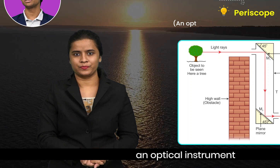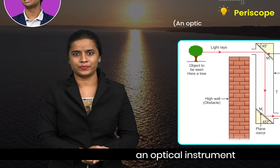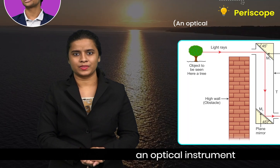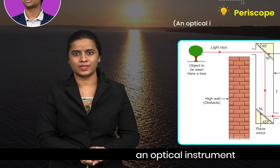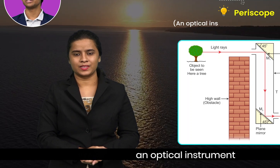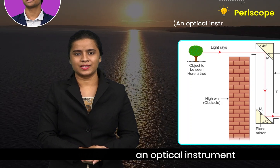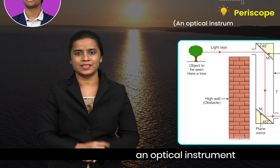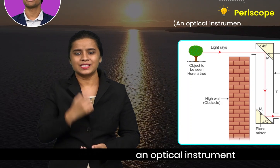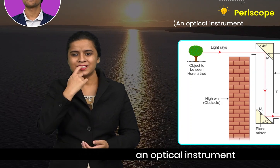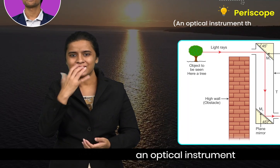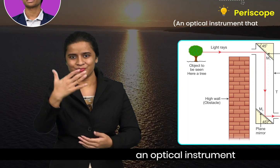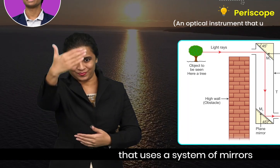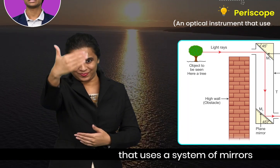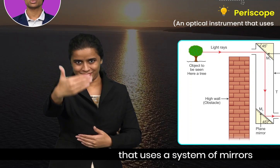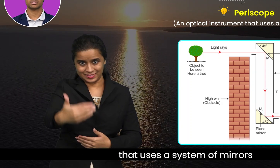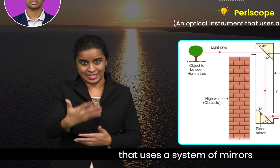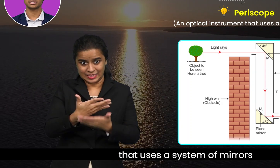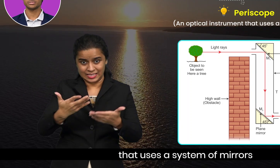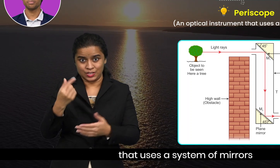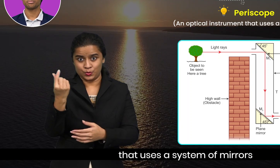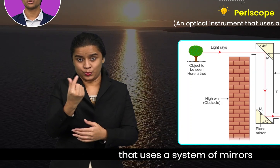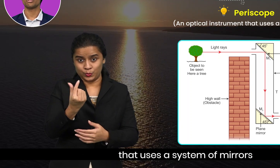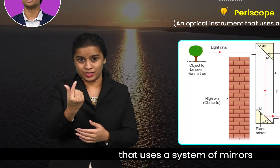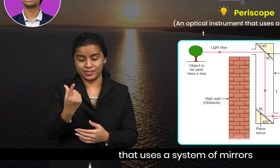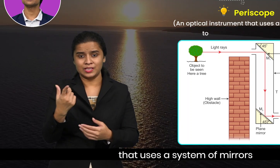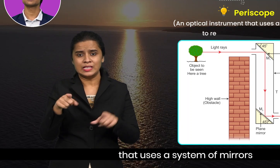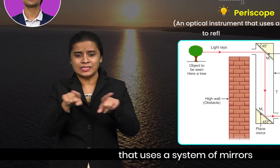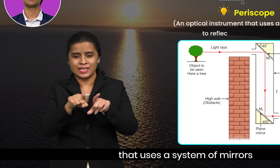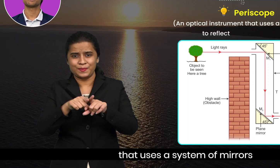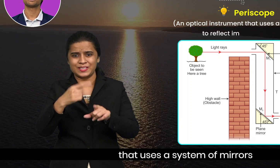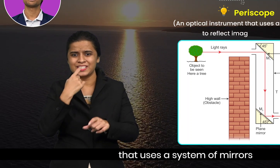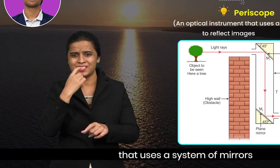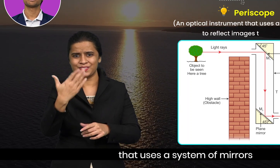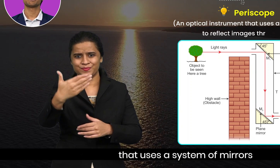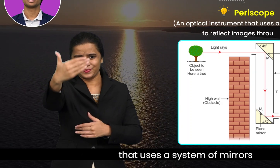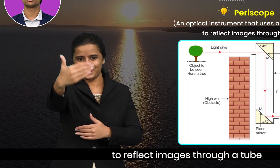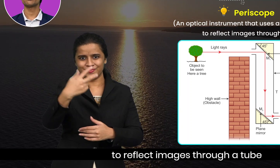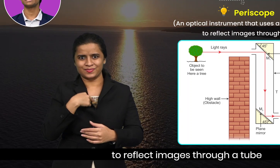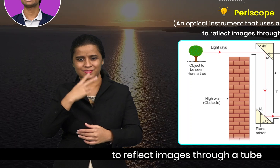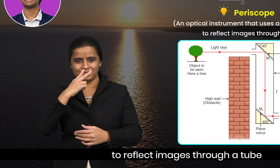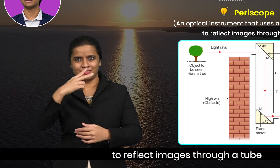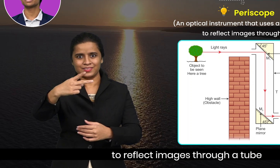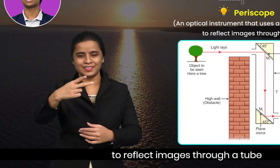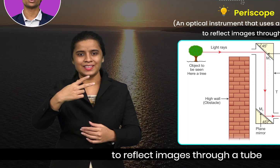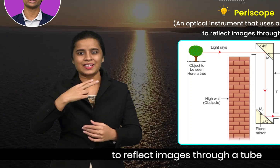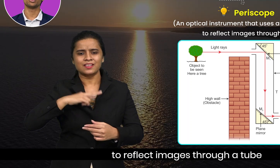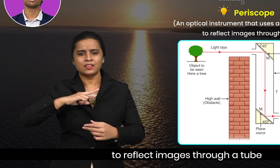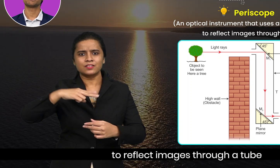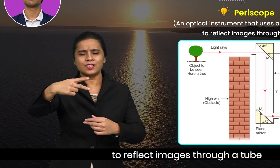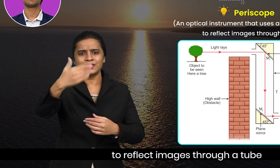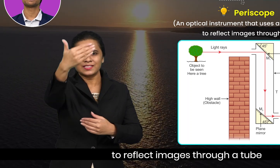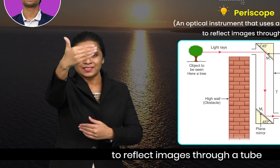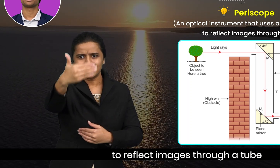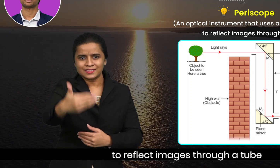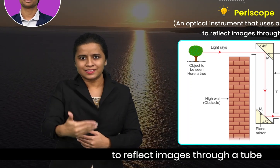an optical instrument that uses a system of mirrors to reflect images through a tube.